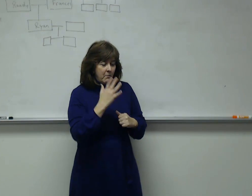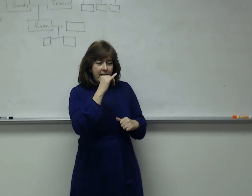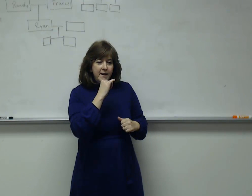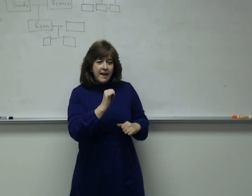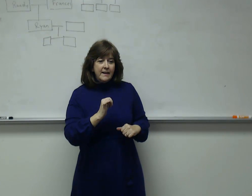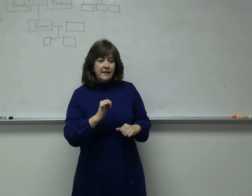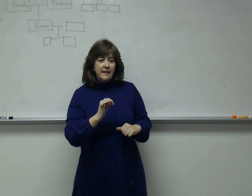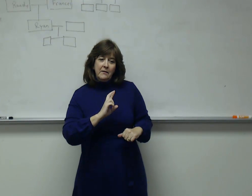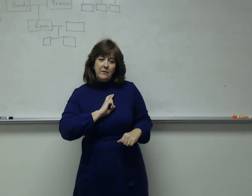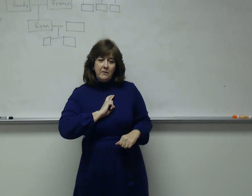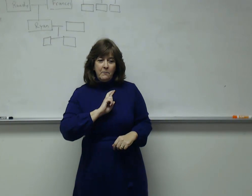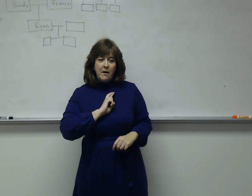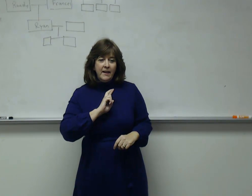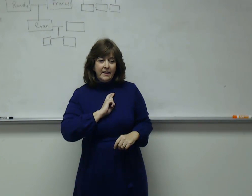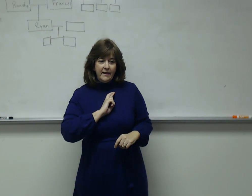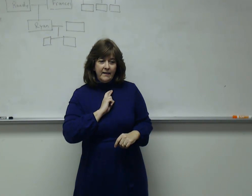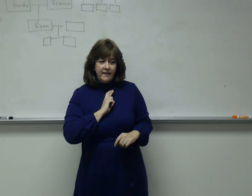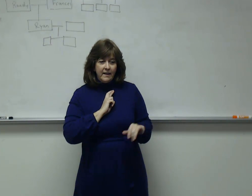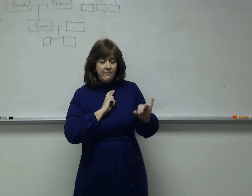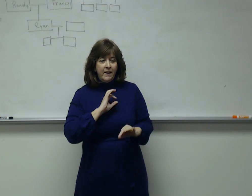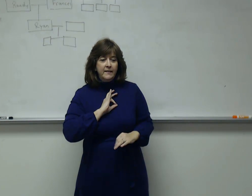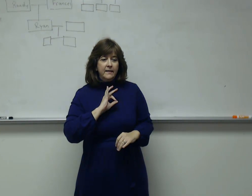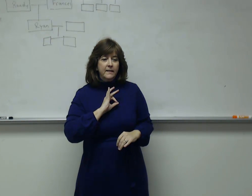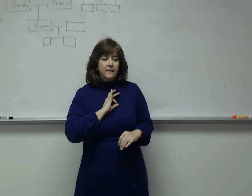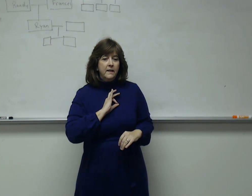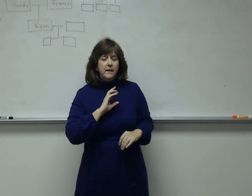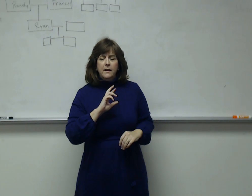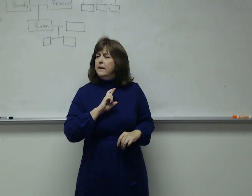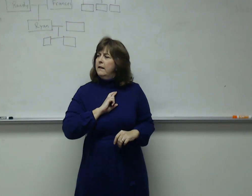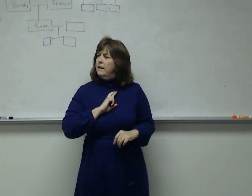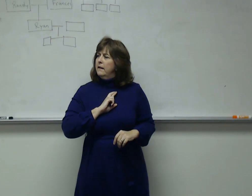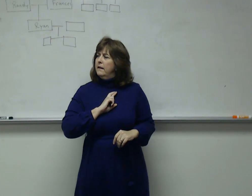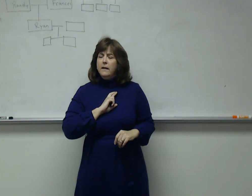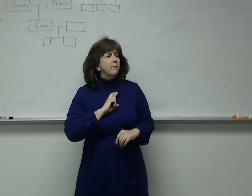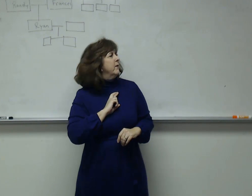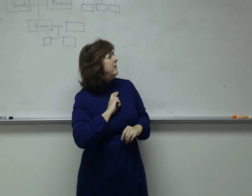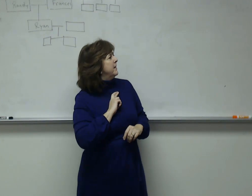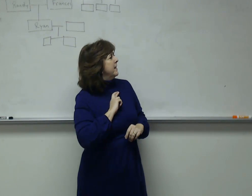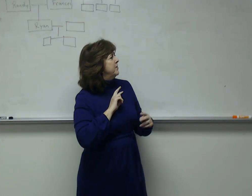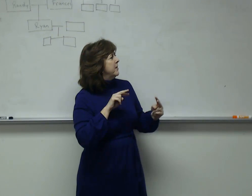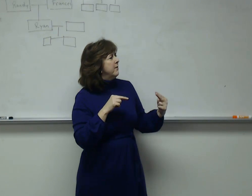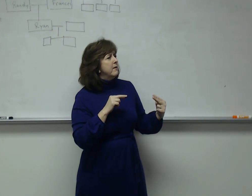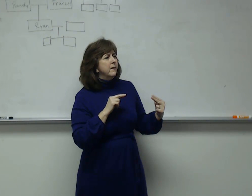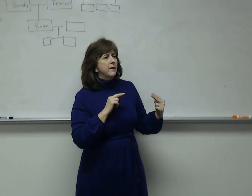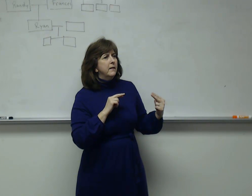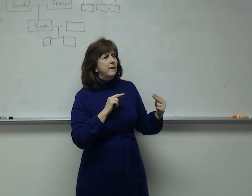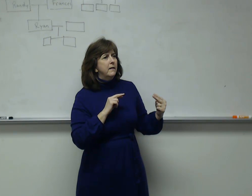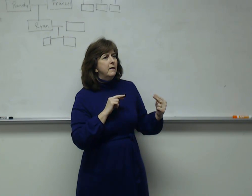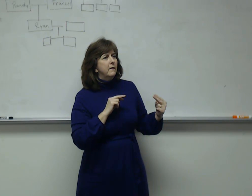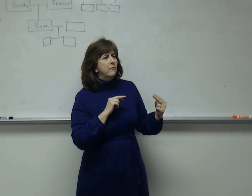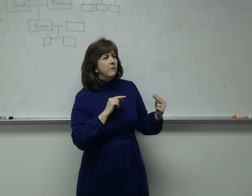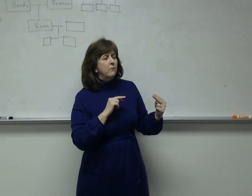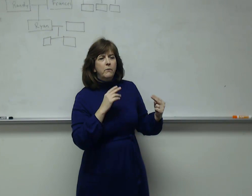why not Ryan, like Francis?" And we looked at each other and said, "We don't